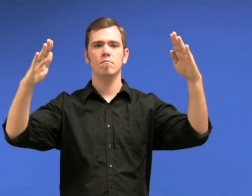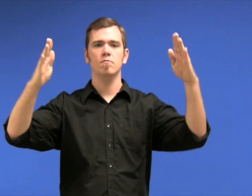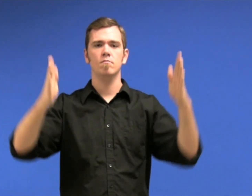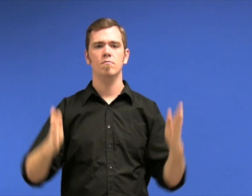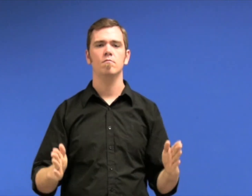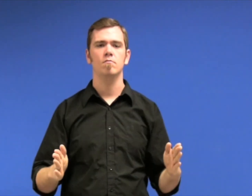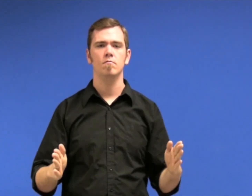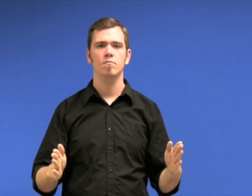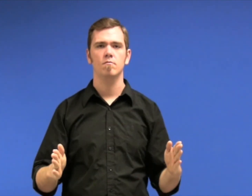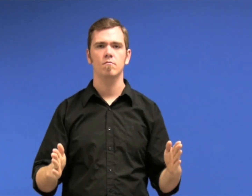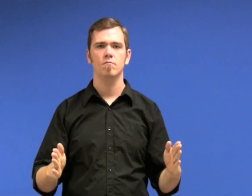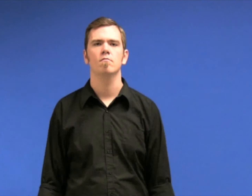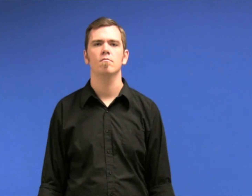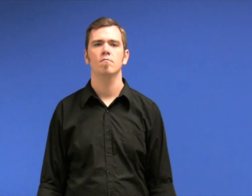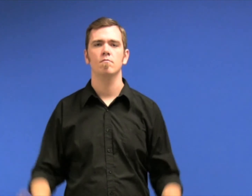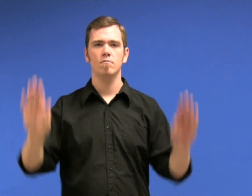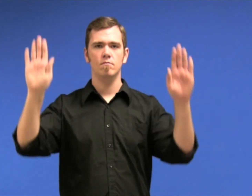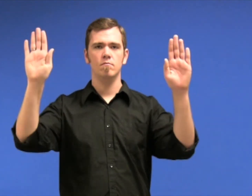is house. You draw the shape of a house.